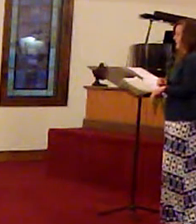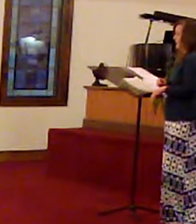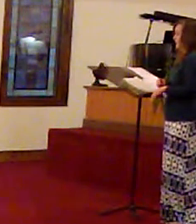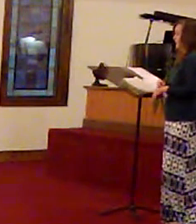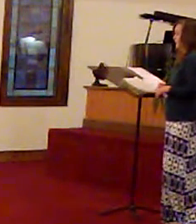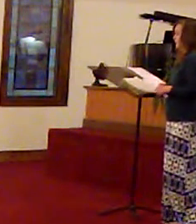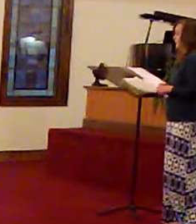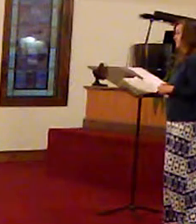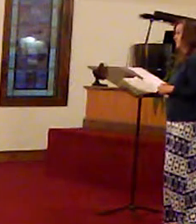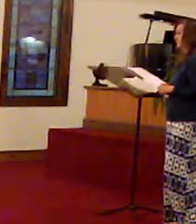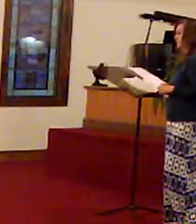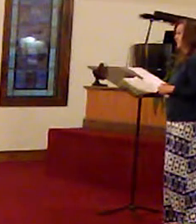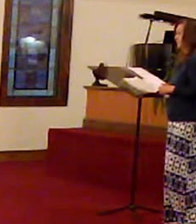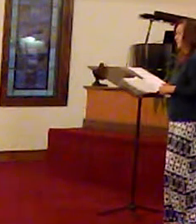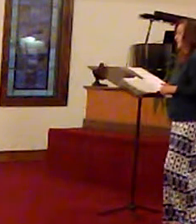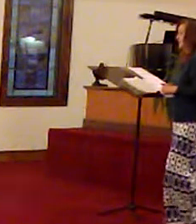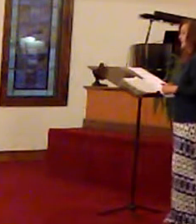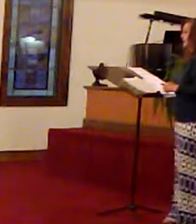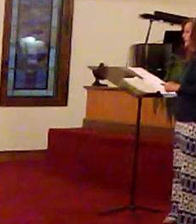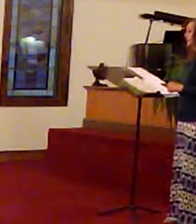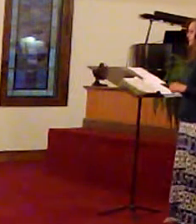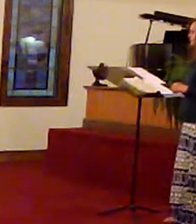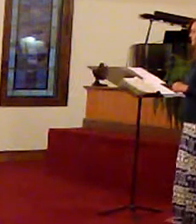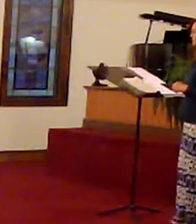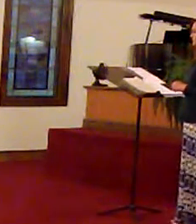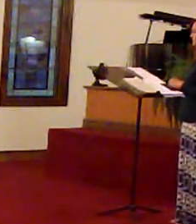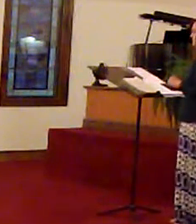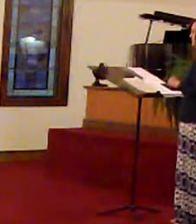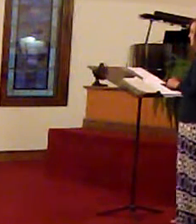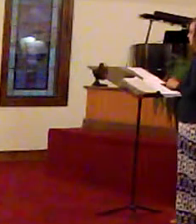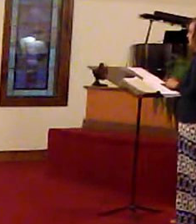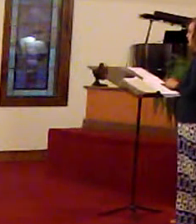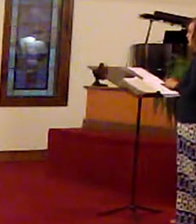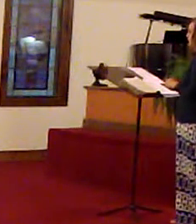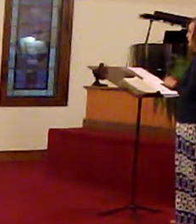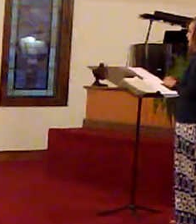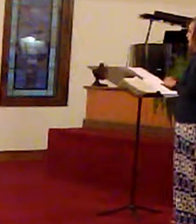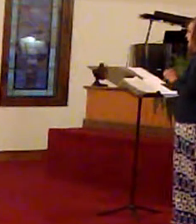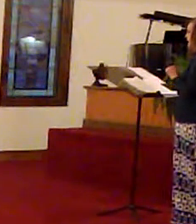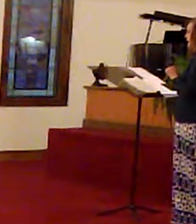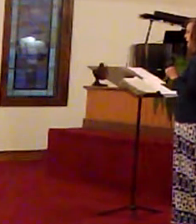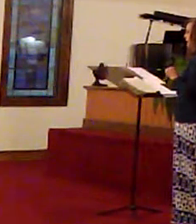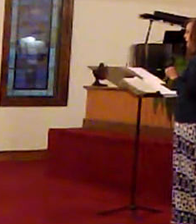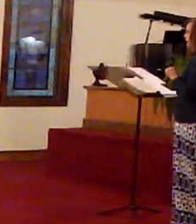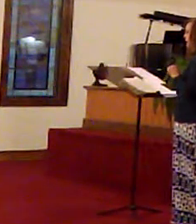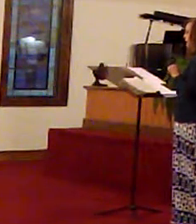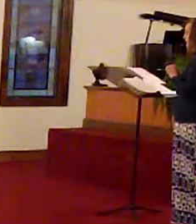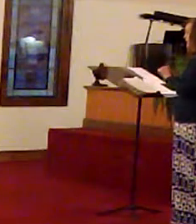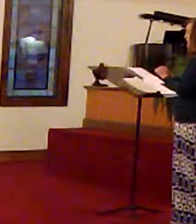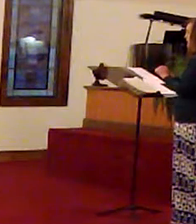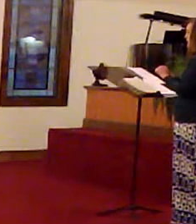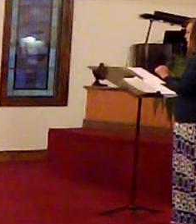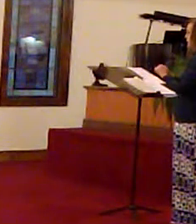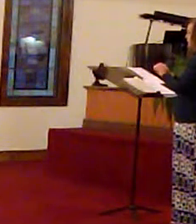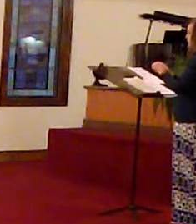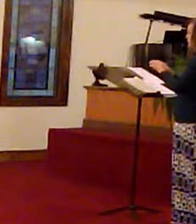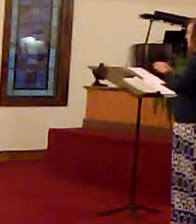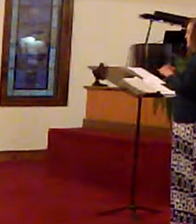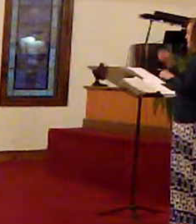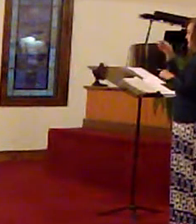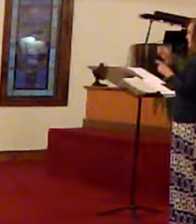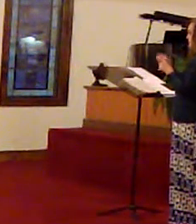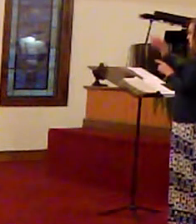1 Thessalonians 2:13, for this cause also thank we God without ceasing, because when you received the word of God, which ye